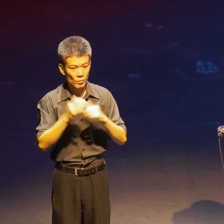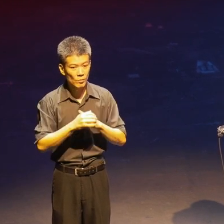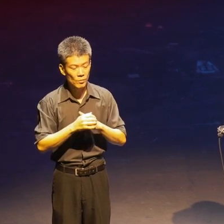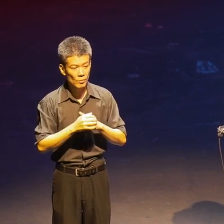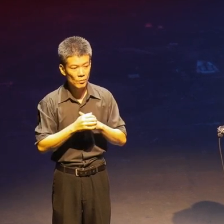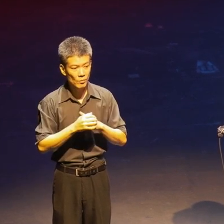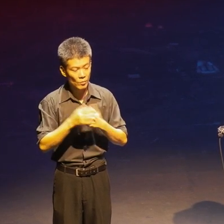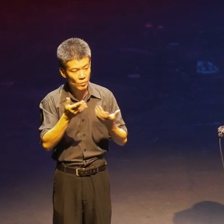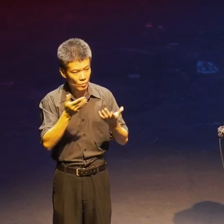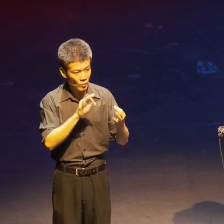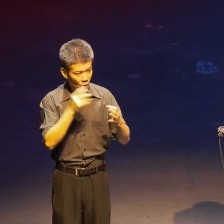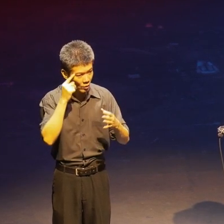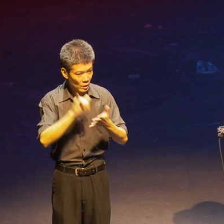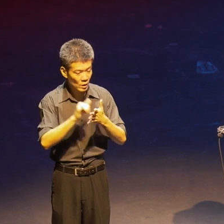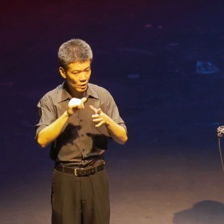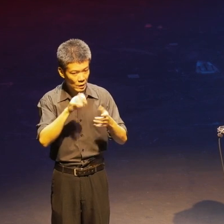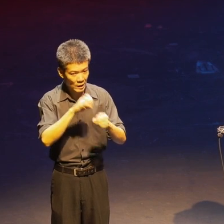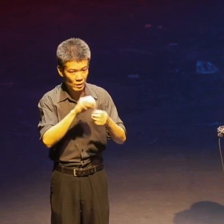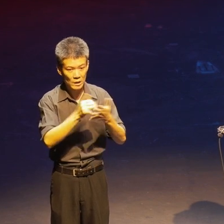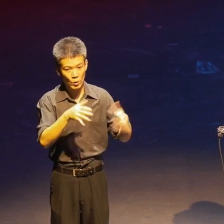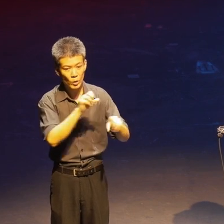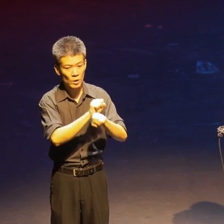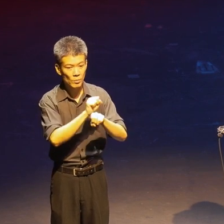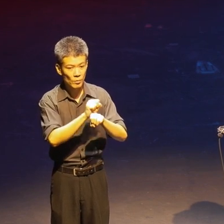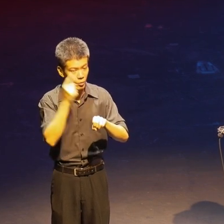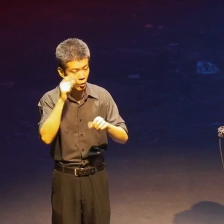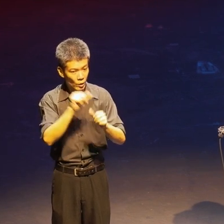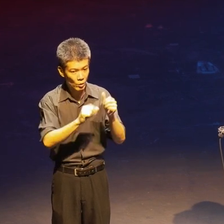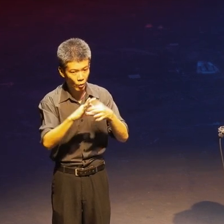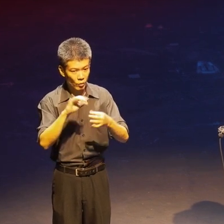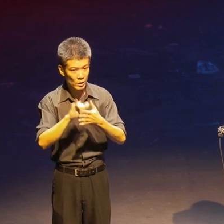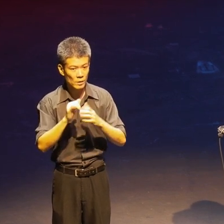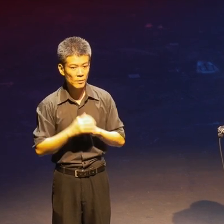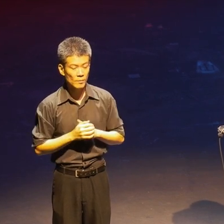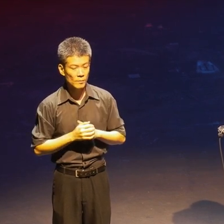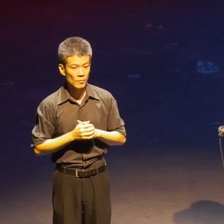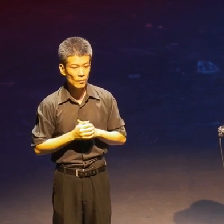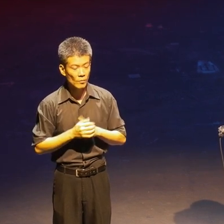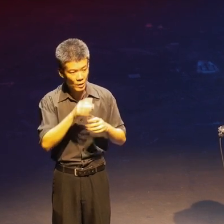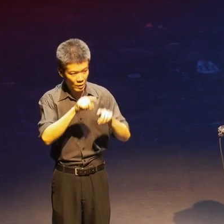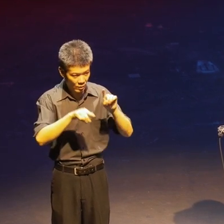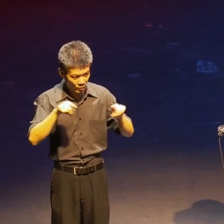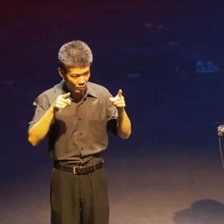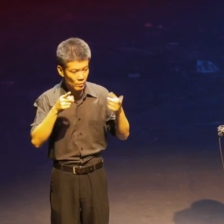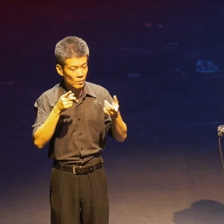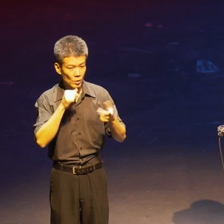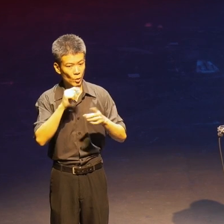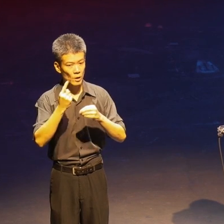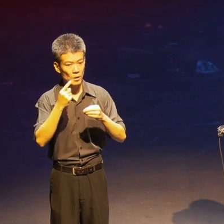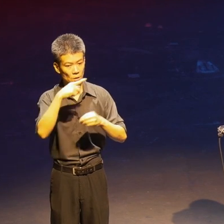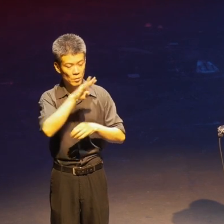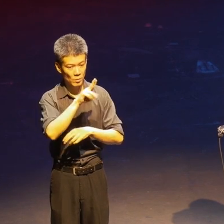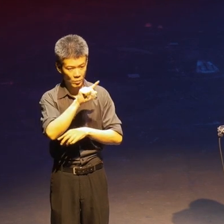legs, and feed back into the ecosystem, with each of you as its champion. Diversity isn't just a